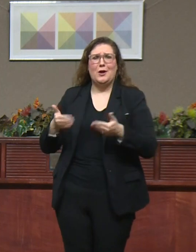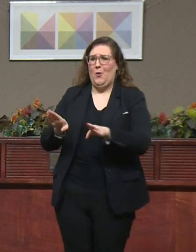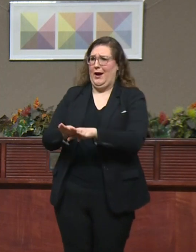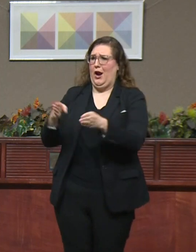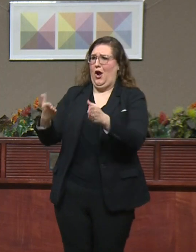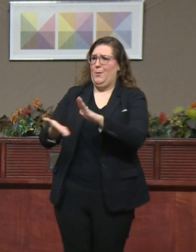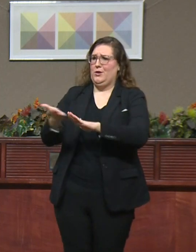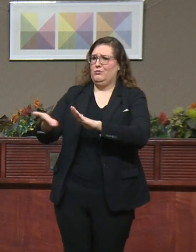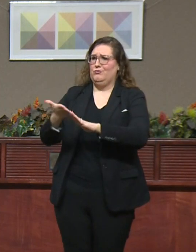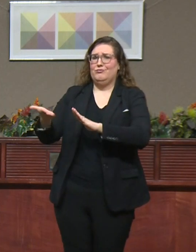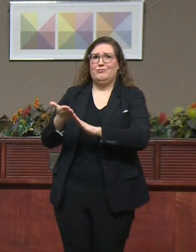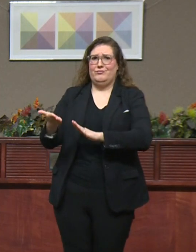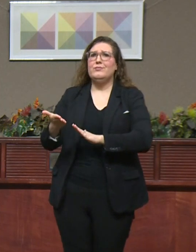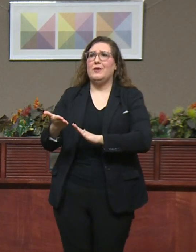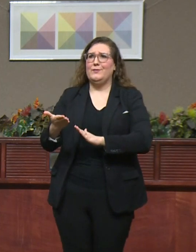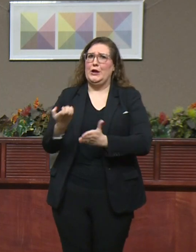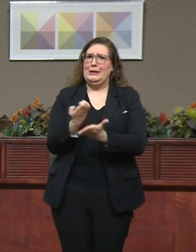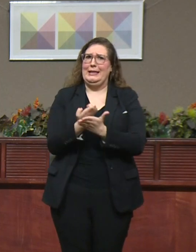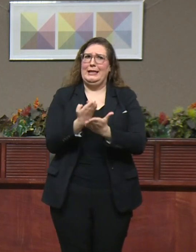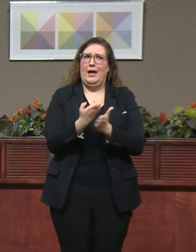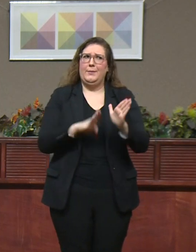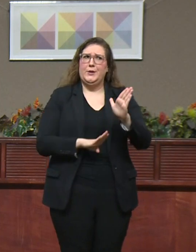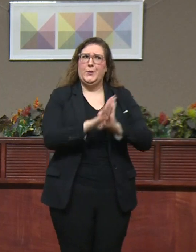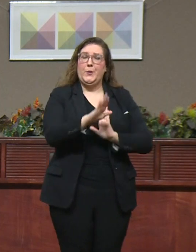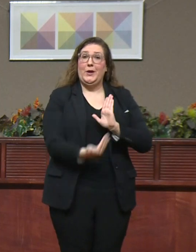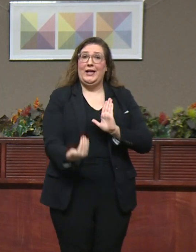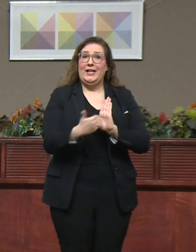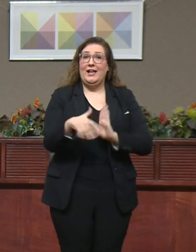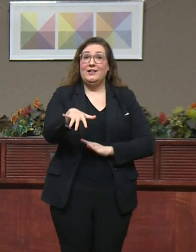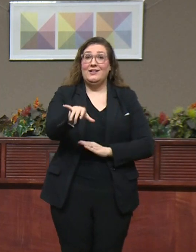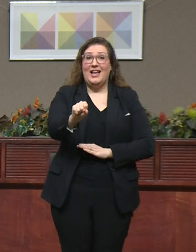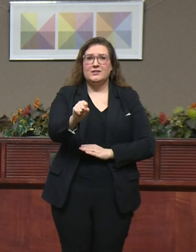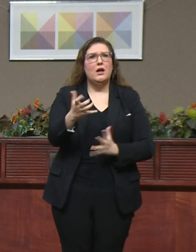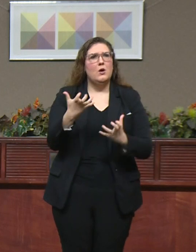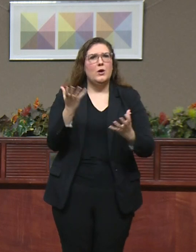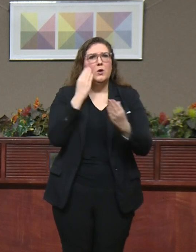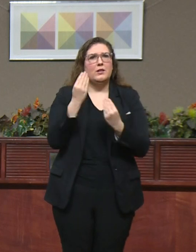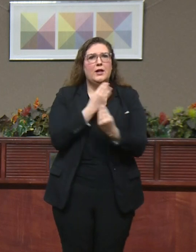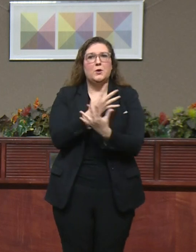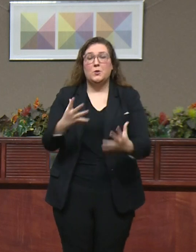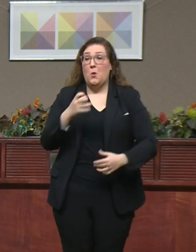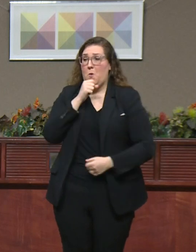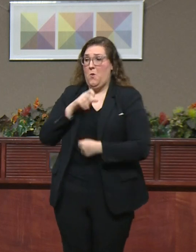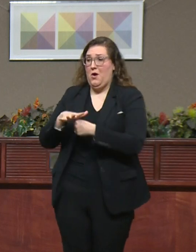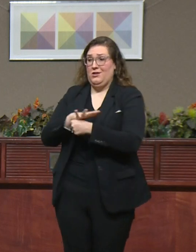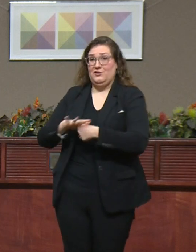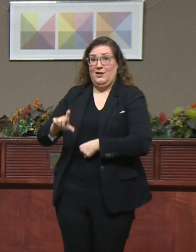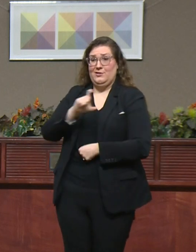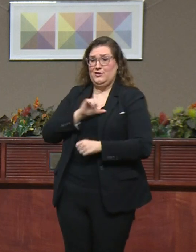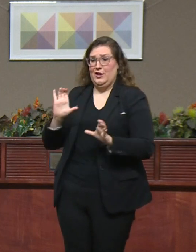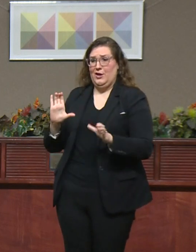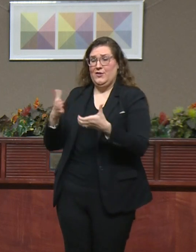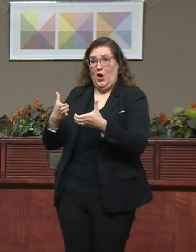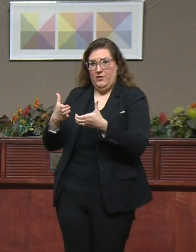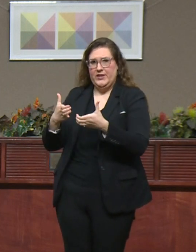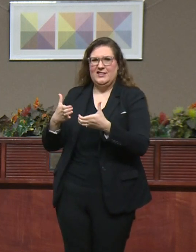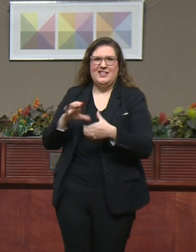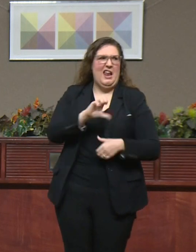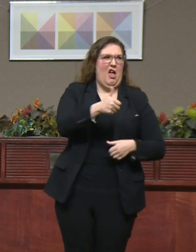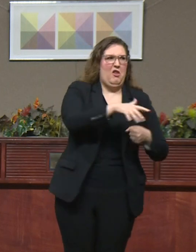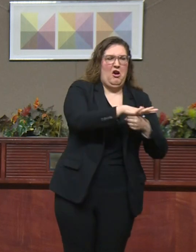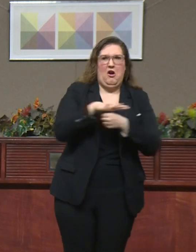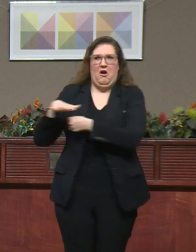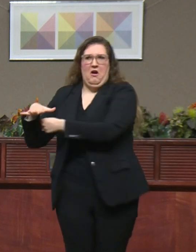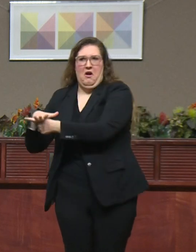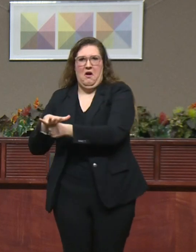Florida economy to get back on track. But we just want to let you know the Orange County Sheriff's Office, the other local municipal police departments aren't going to